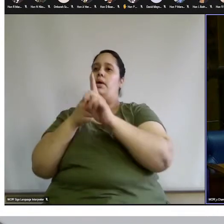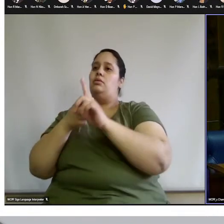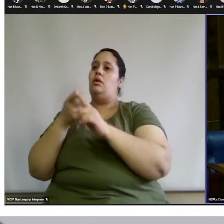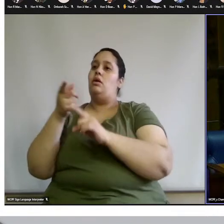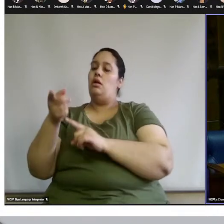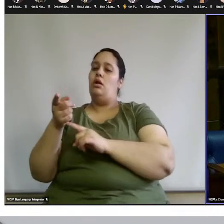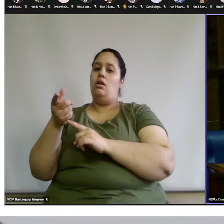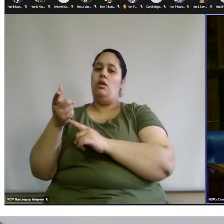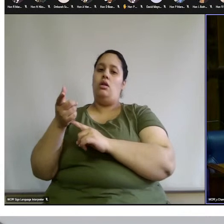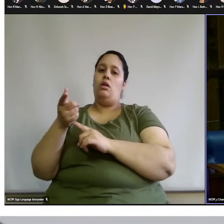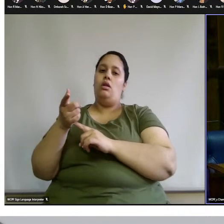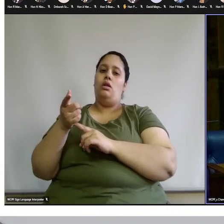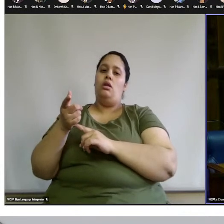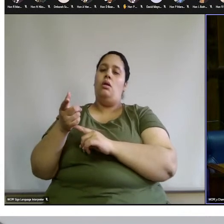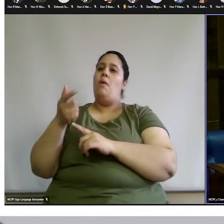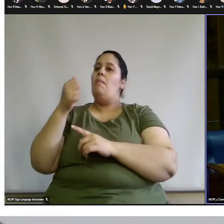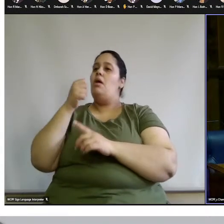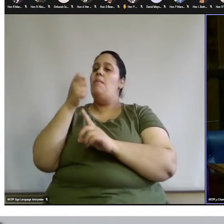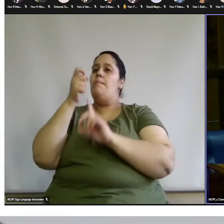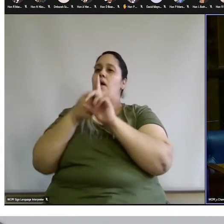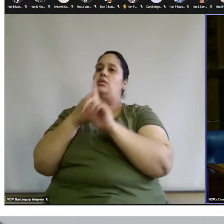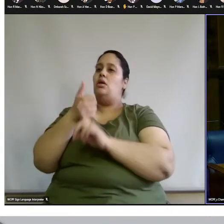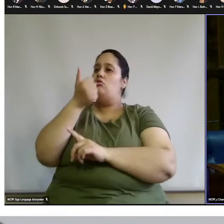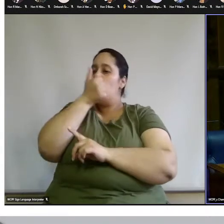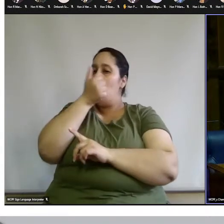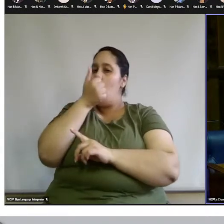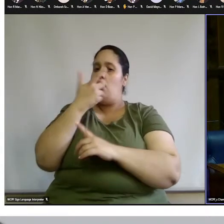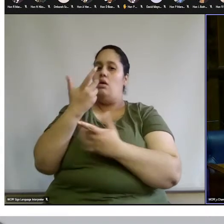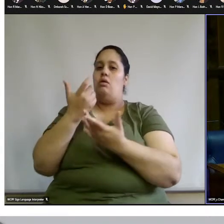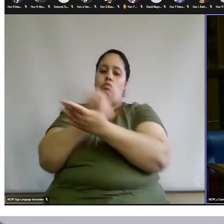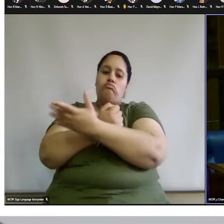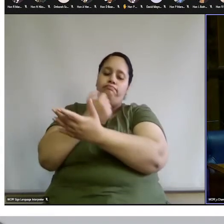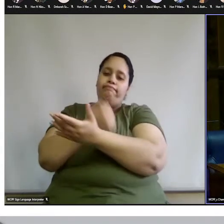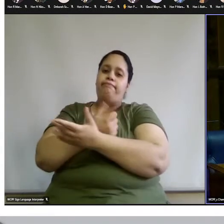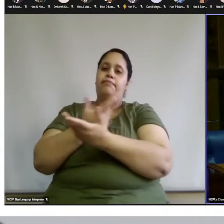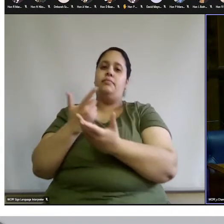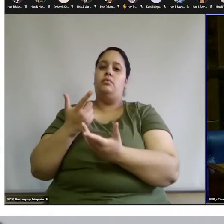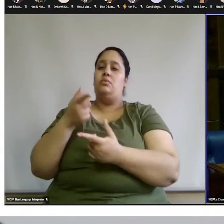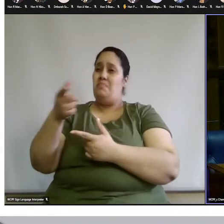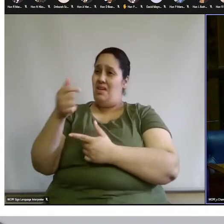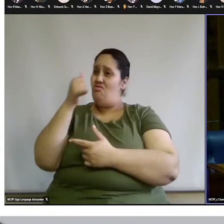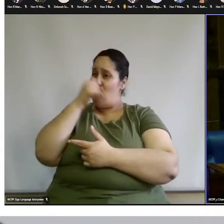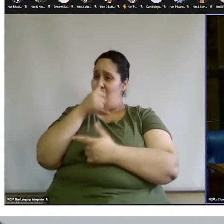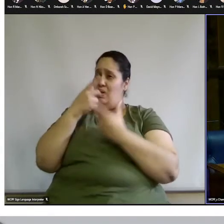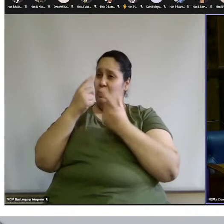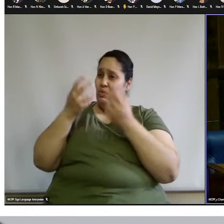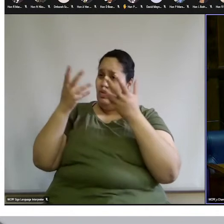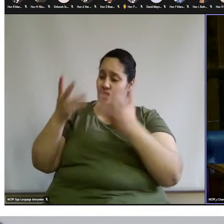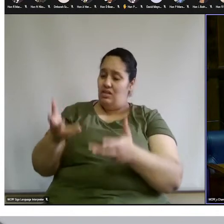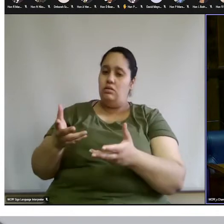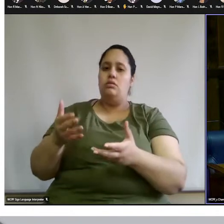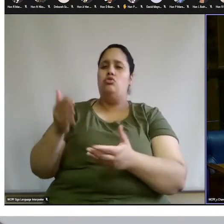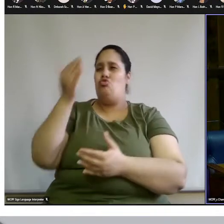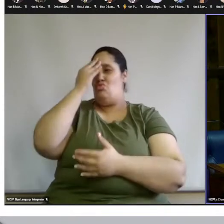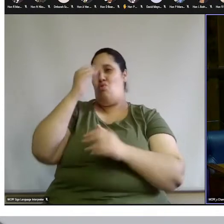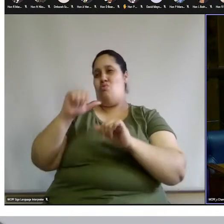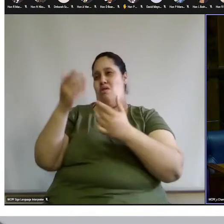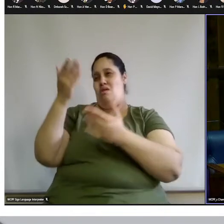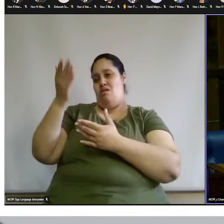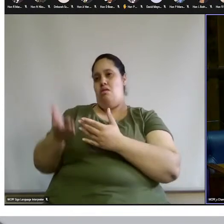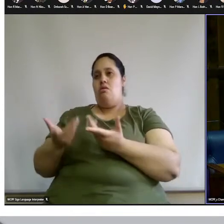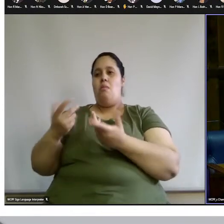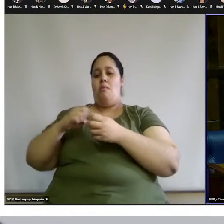perhaps on drugs or perhaps inebriated. They are a criminal. They are known. They're probably a